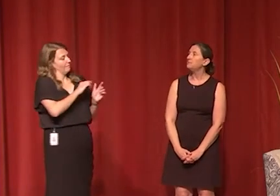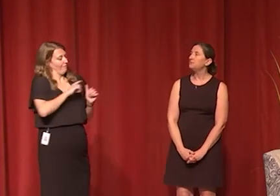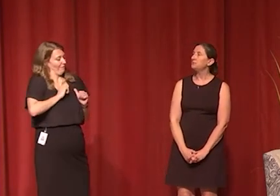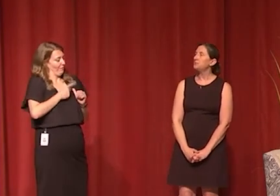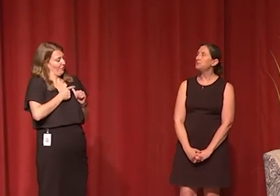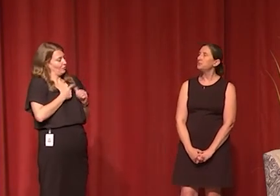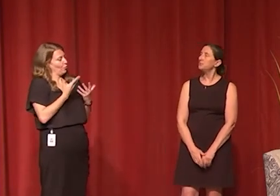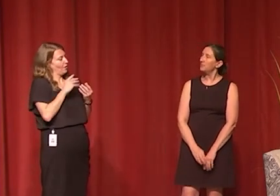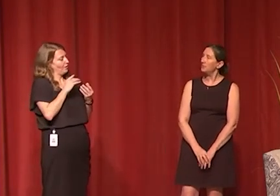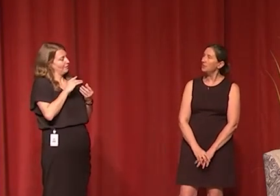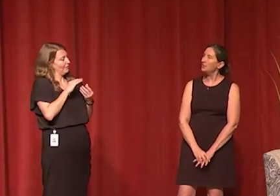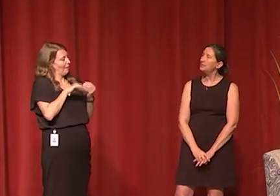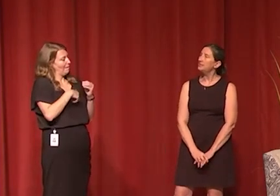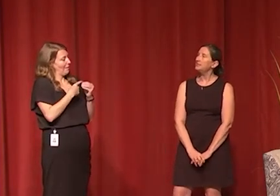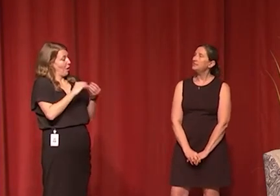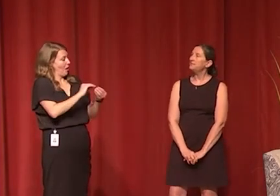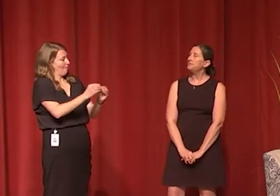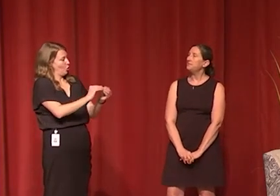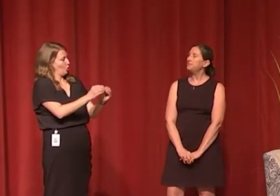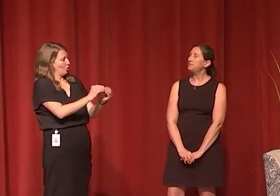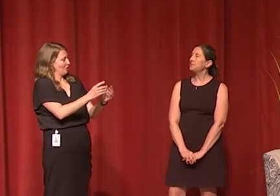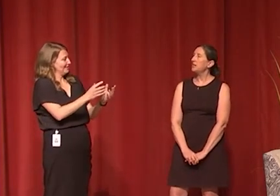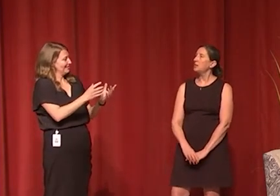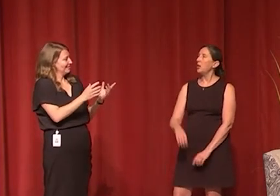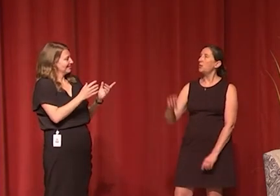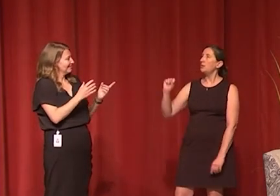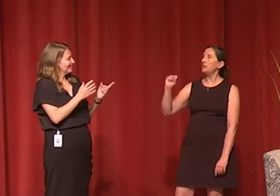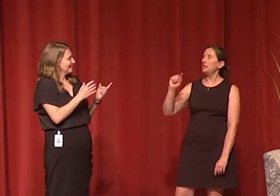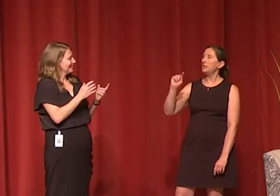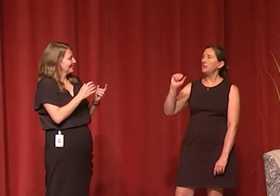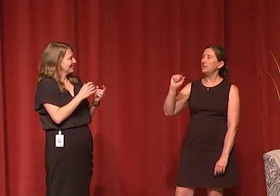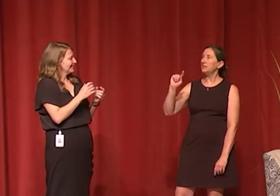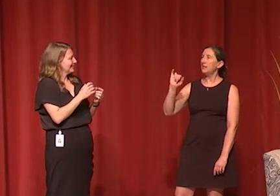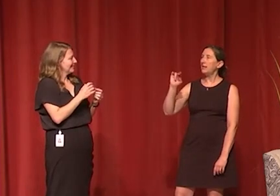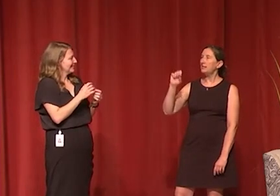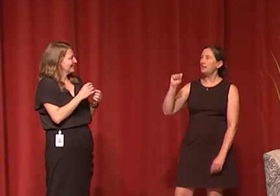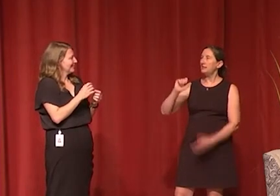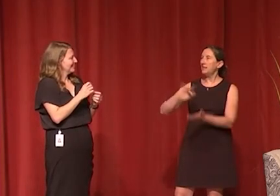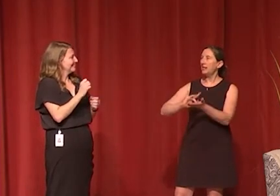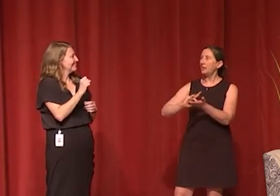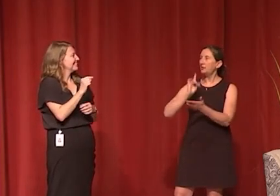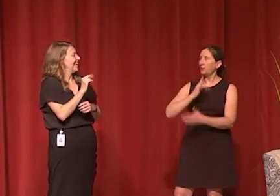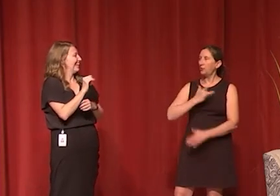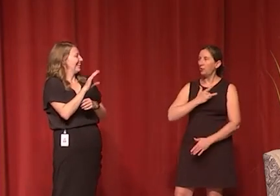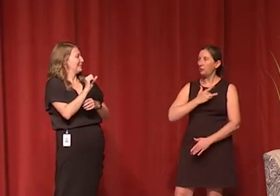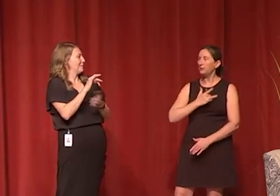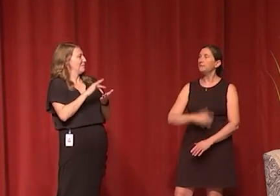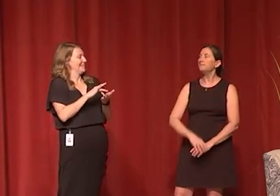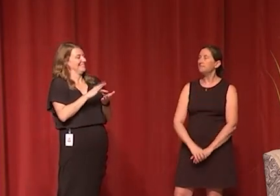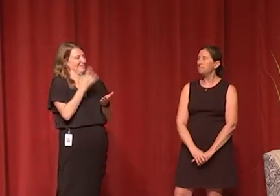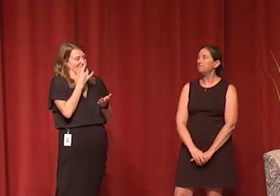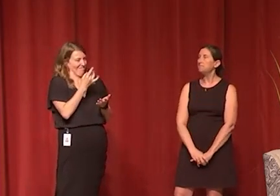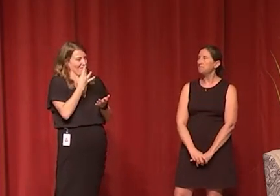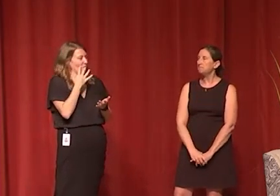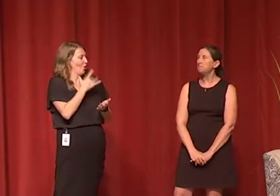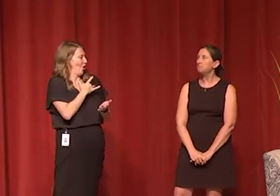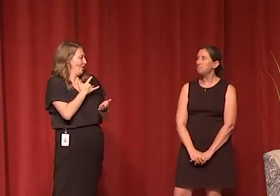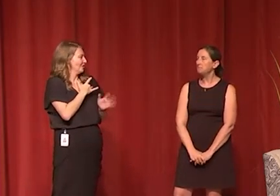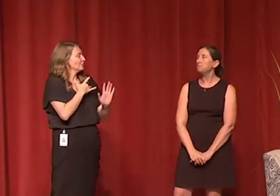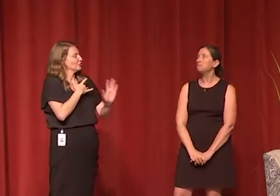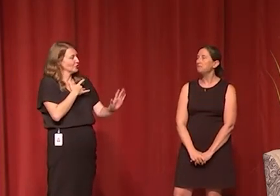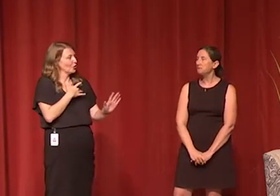statins? You get this both asked all the time. I get it asked to, do statins,